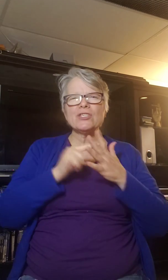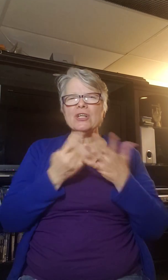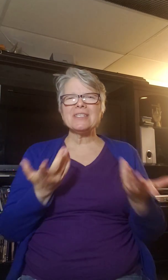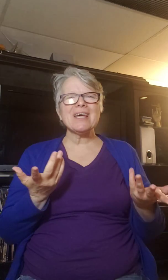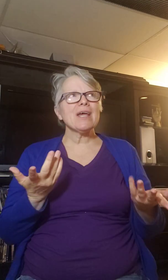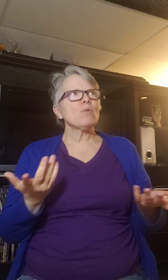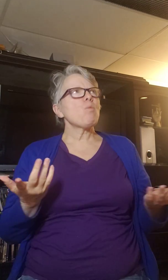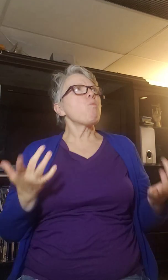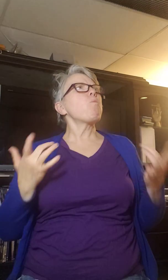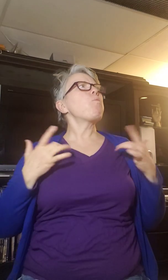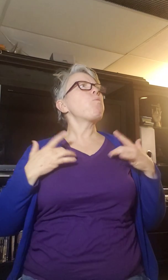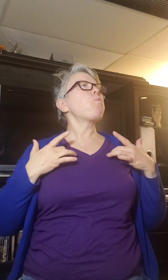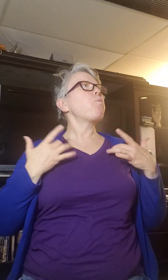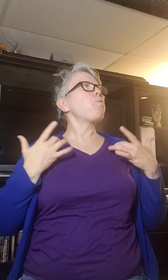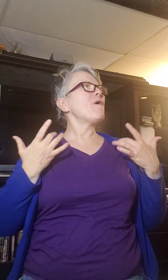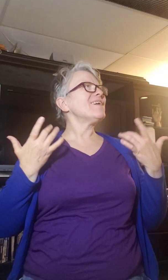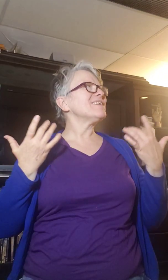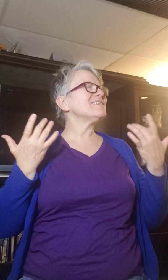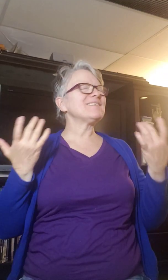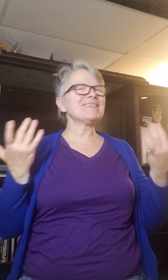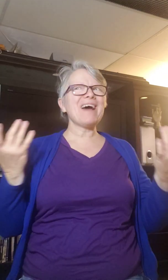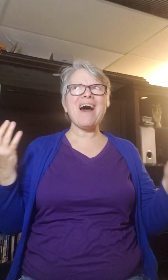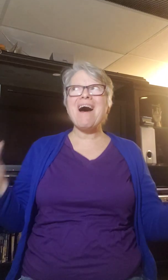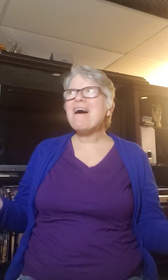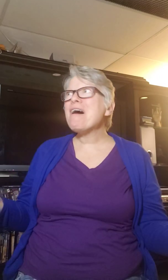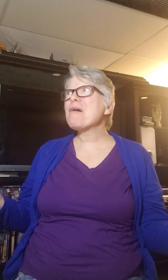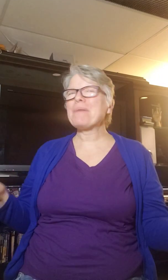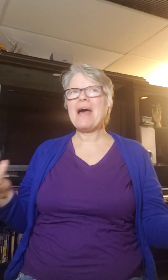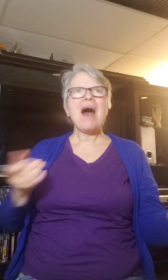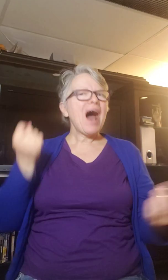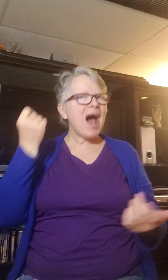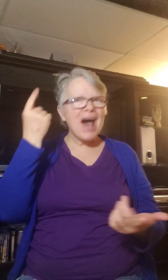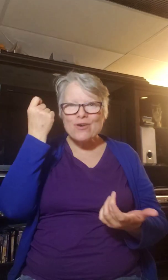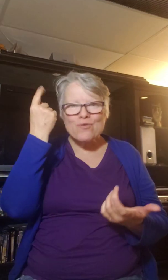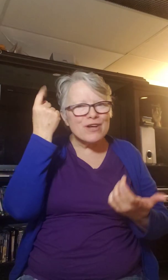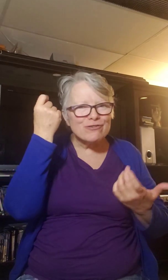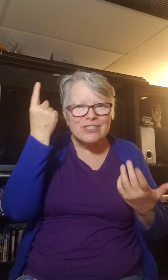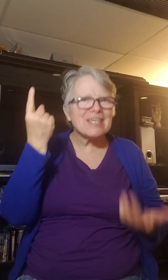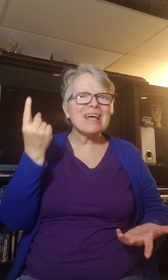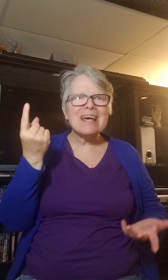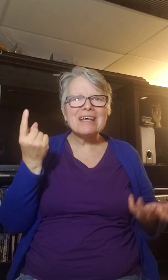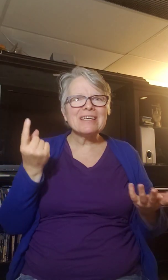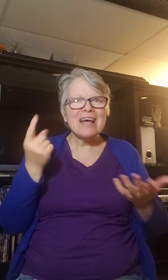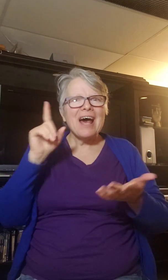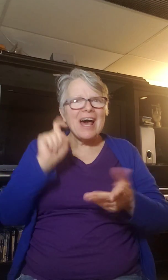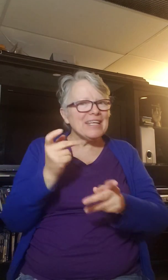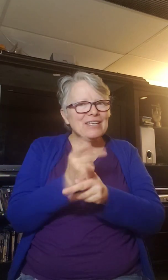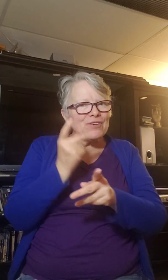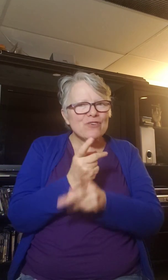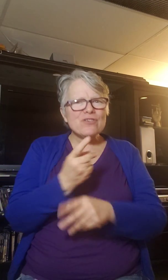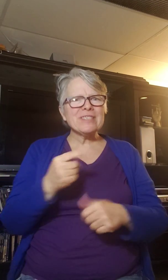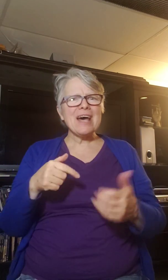starts to say, what is up? I don't understand. I need to figure this out.